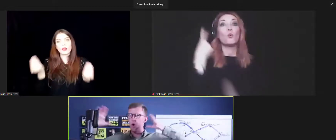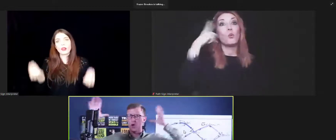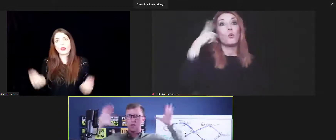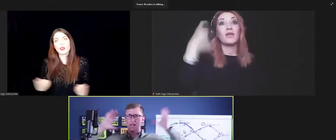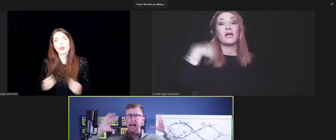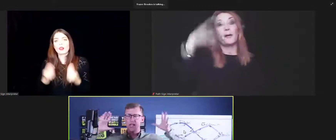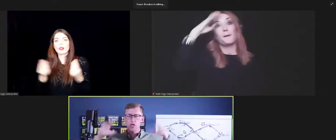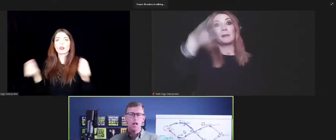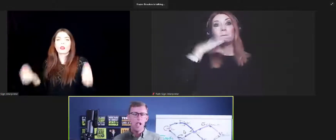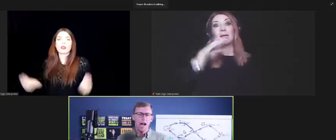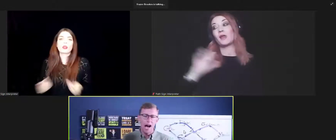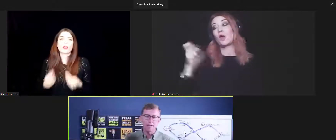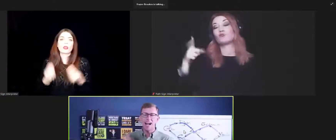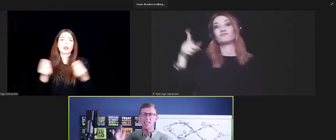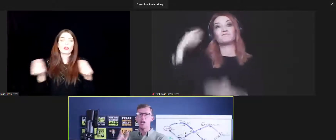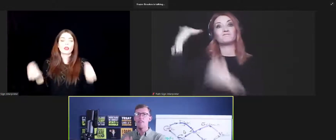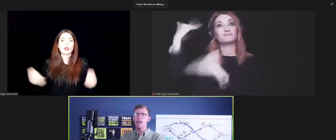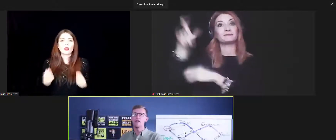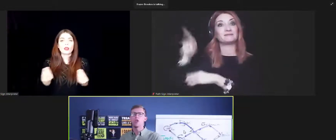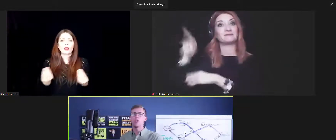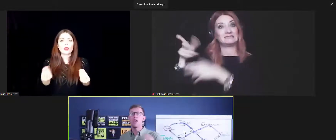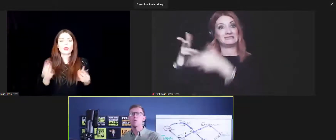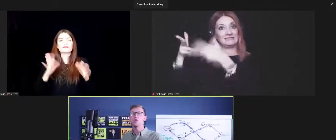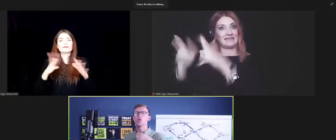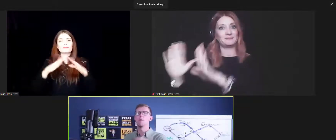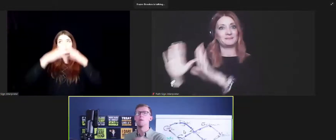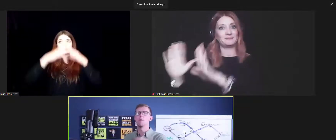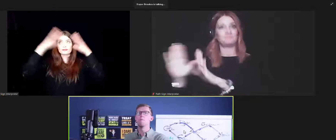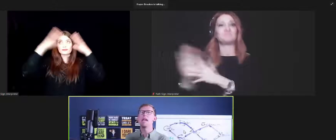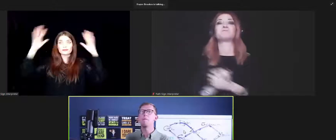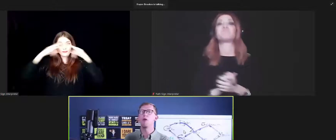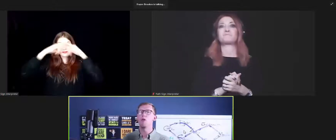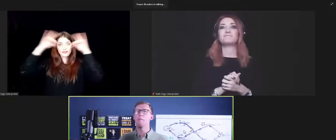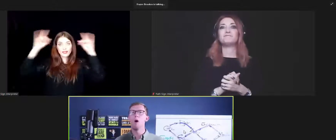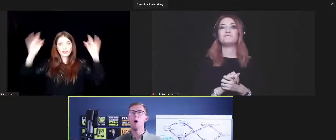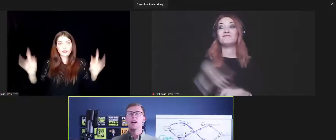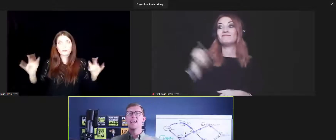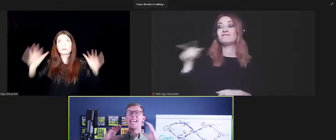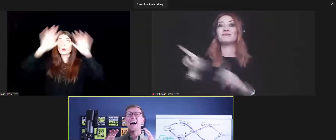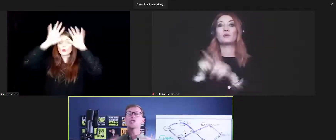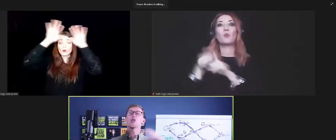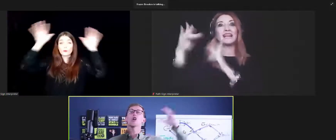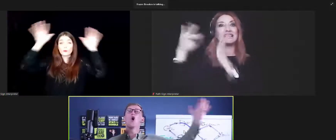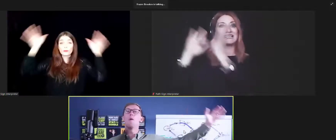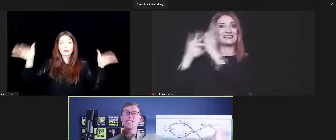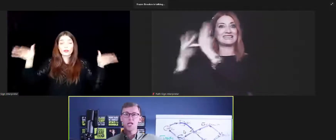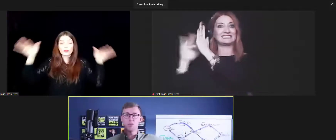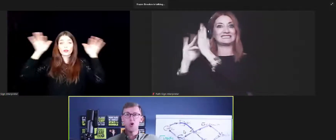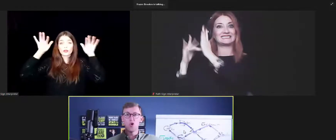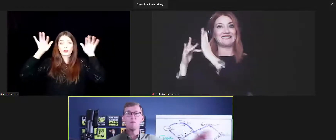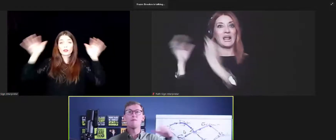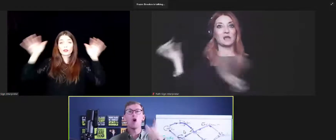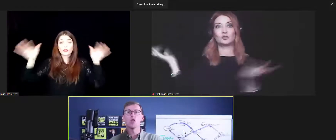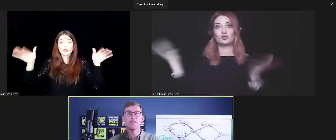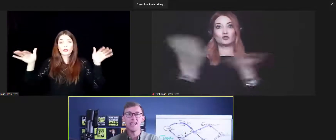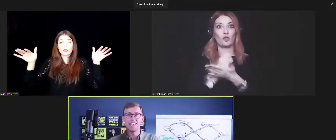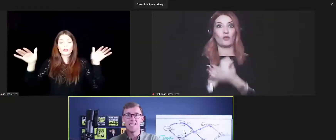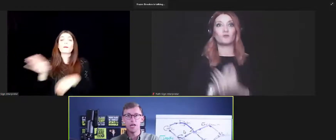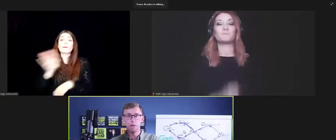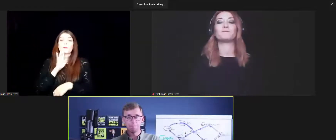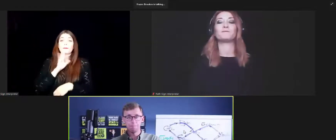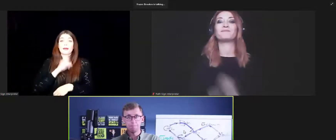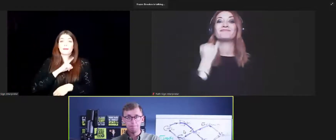all glass. And my dad sat there and he shouts to me, my brother and my mum, guys, come into the room. I've got something I need to